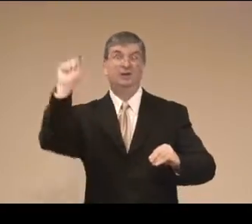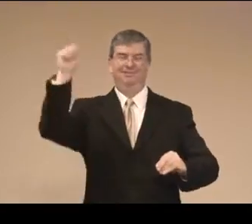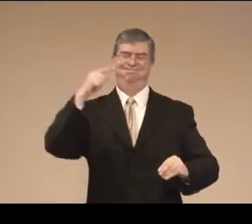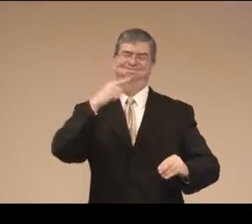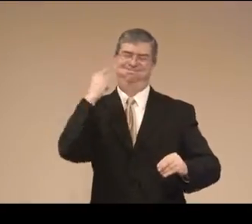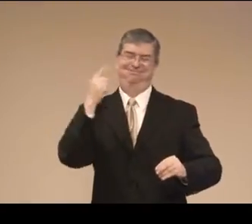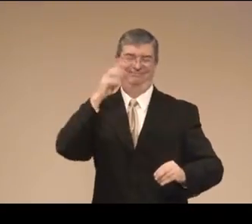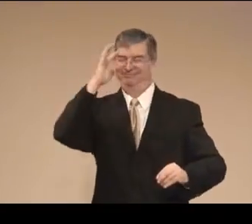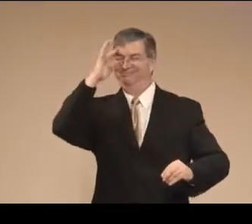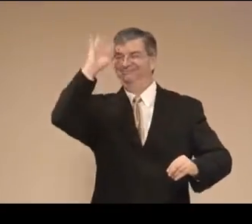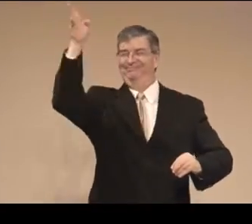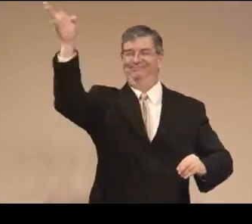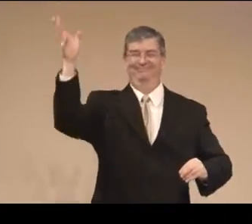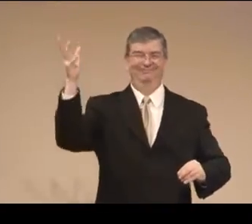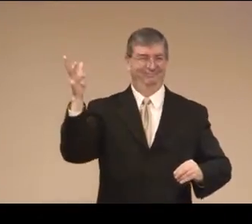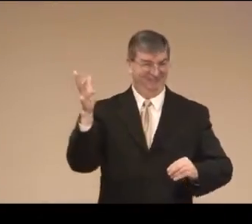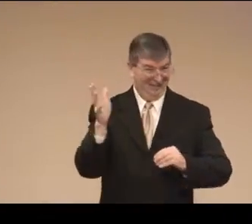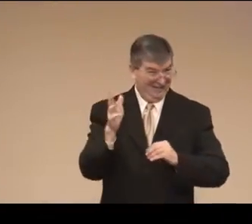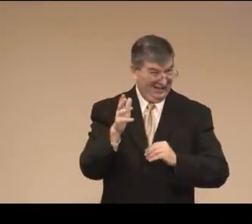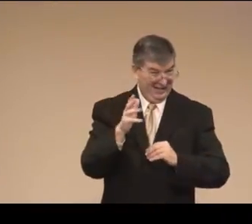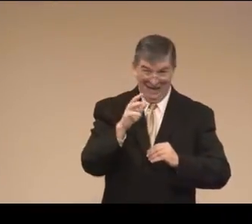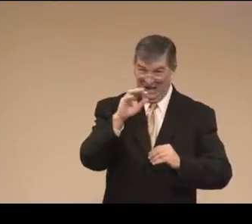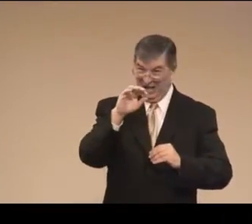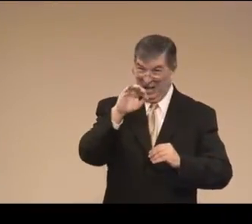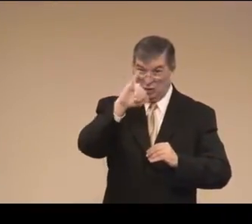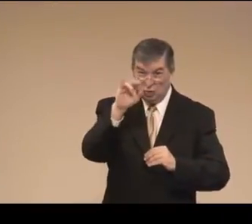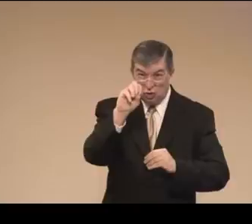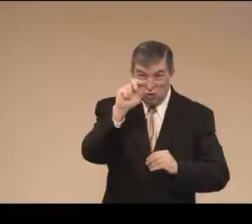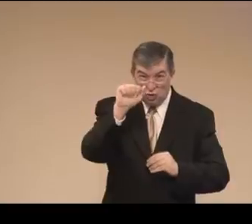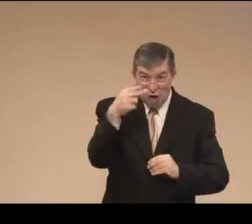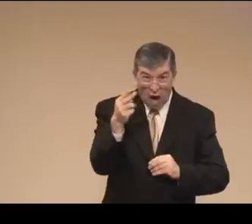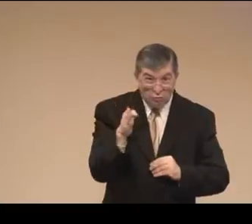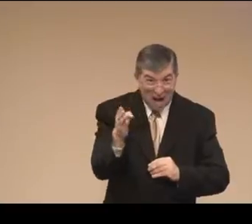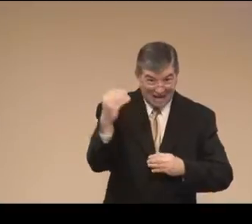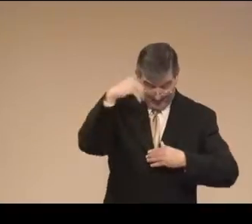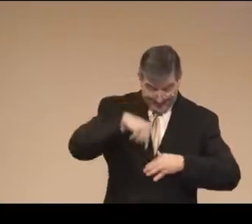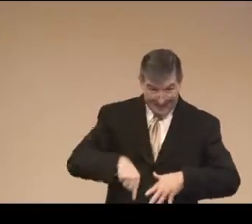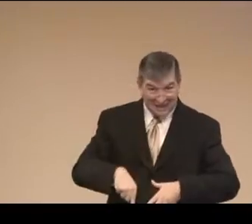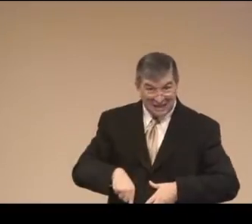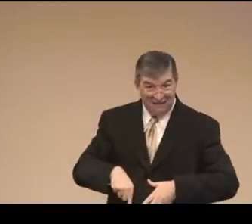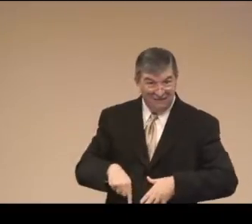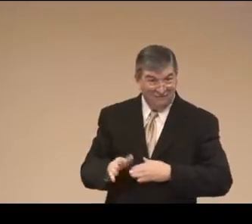that that was fictional? No. Jonah was in the